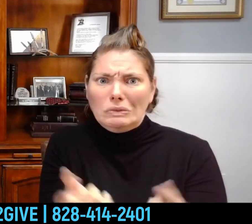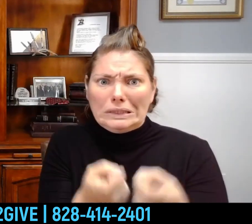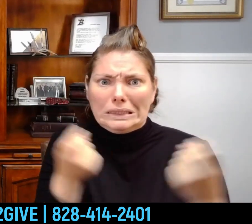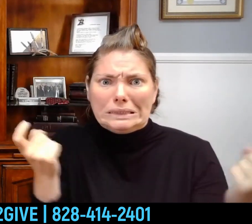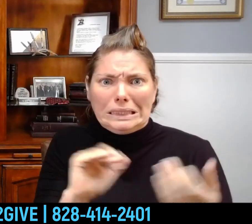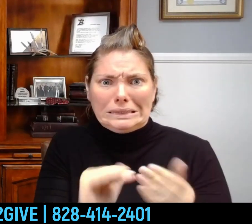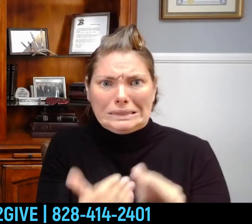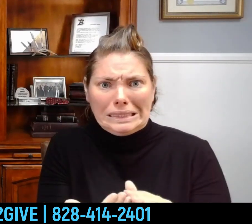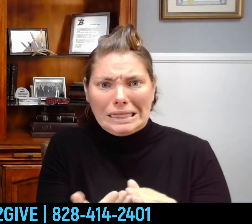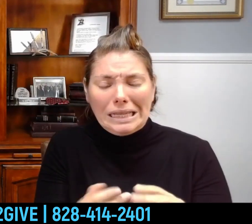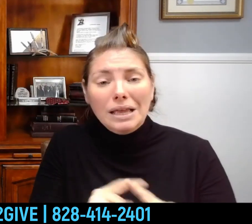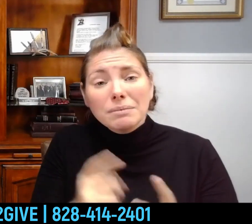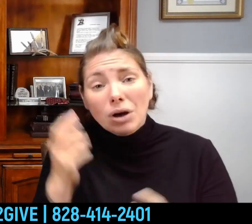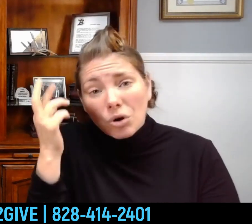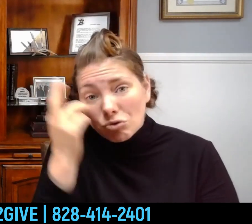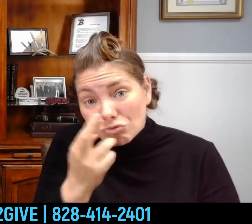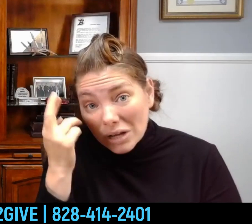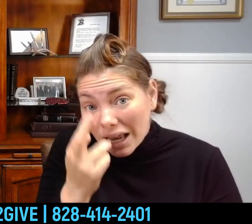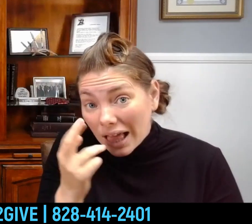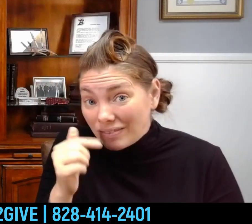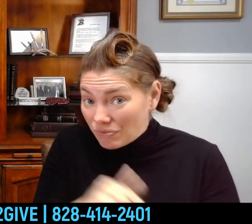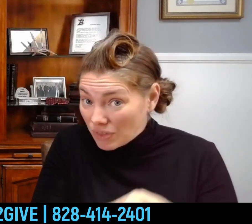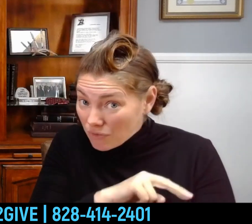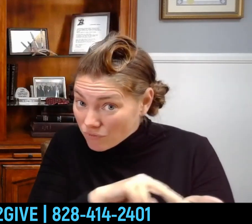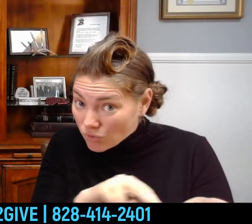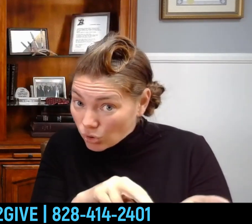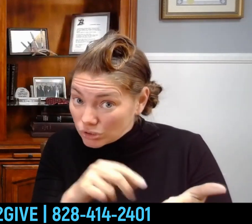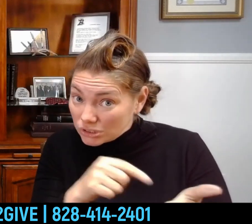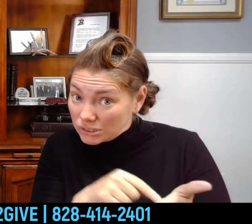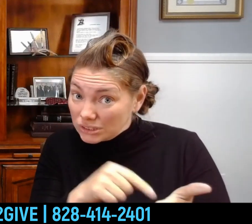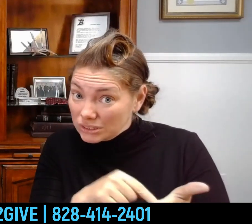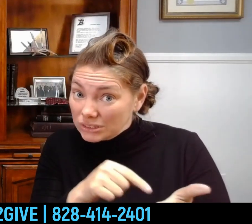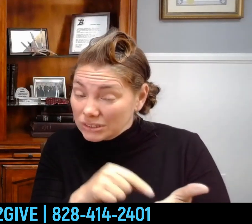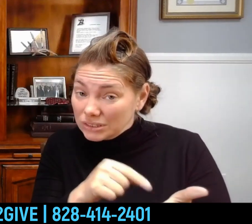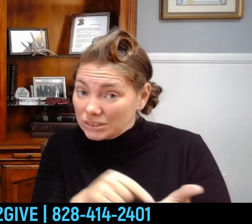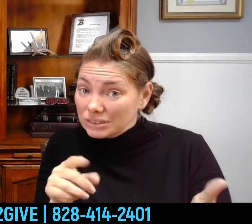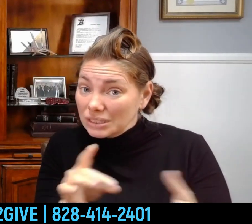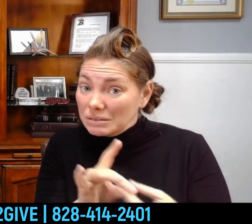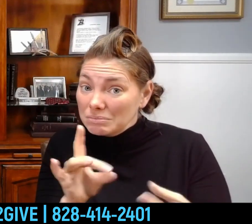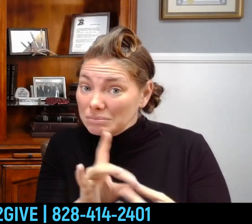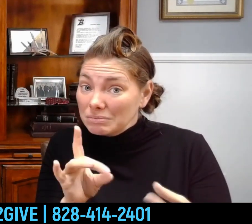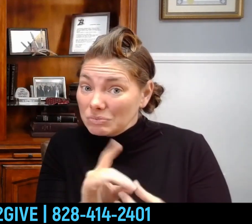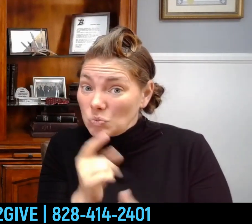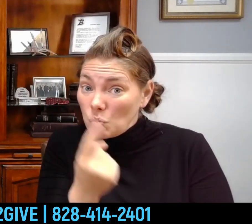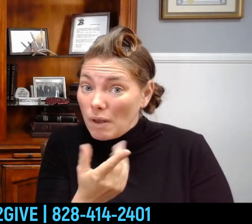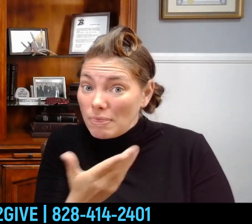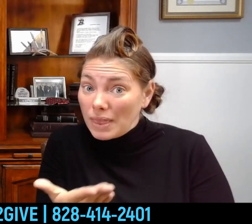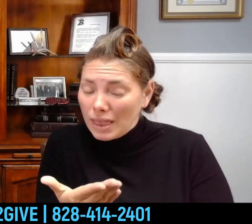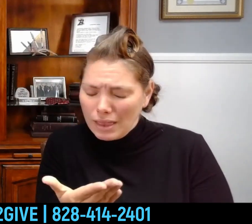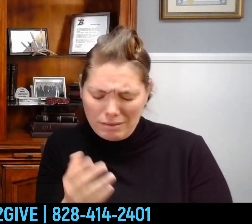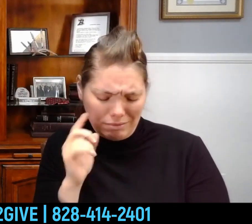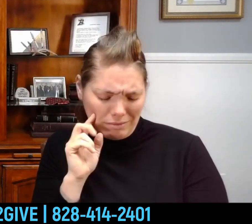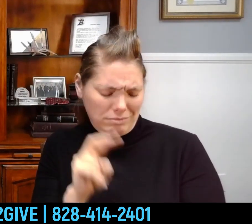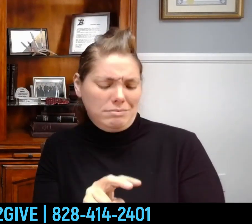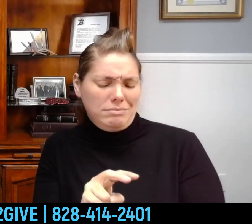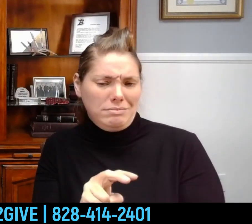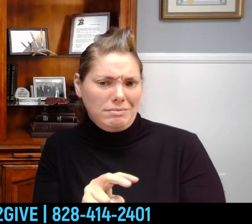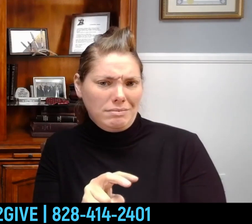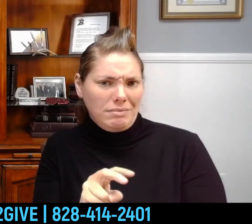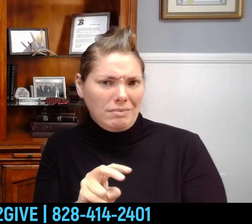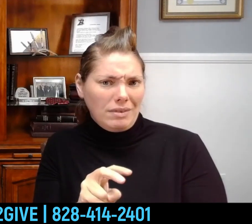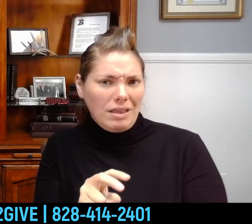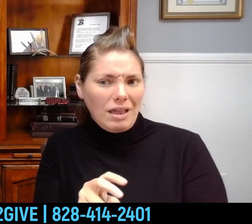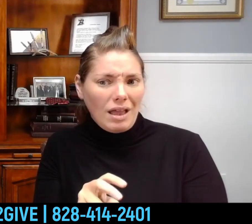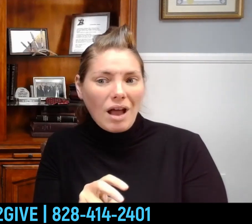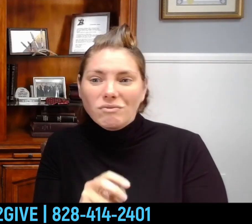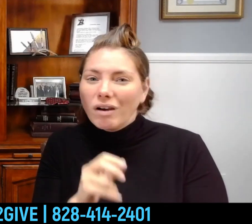But you have to realize in this verse of scripture, there is one thing that stands out that is not what